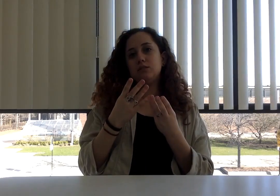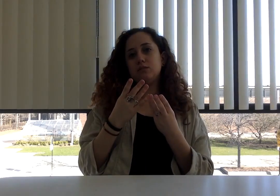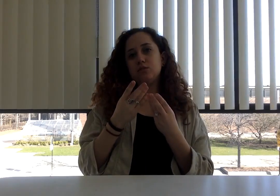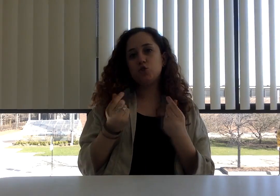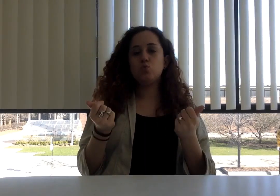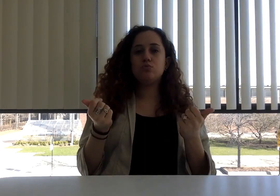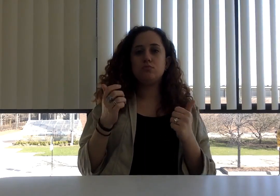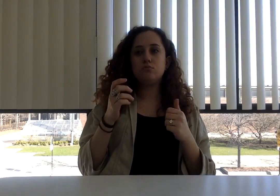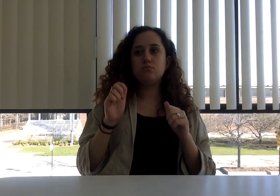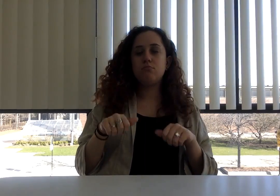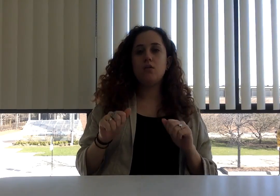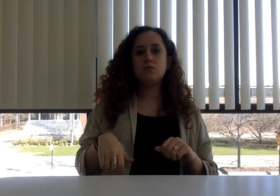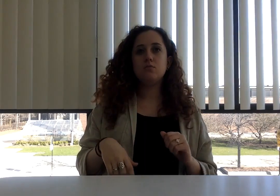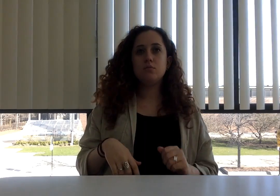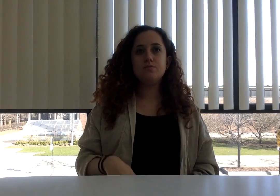All right, and